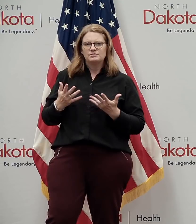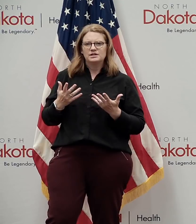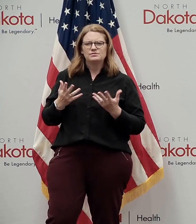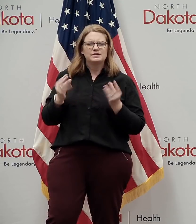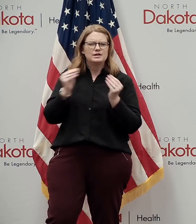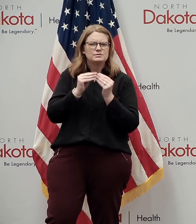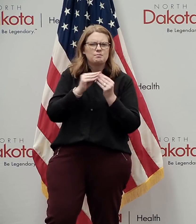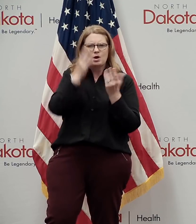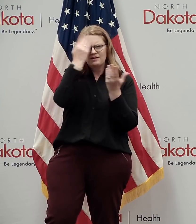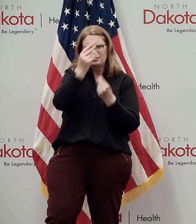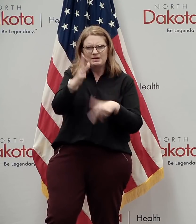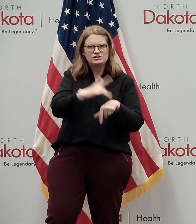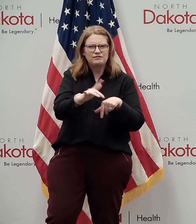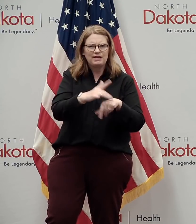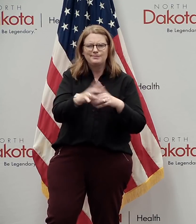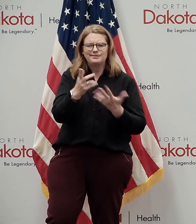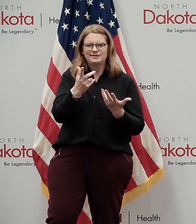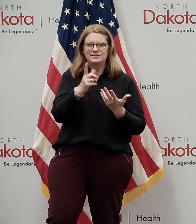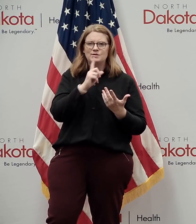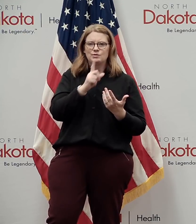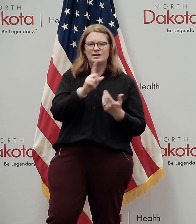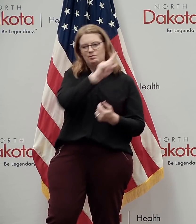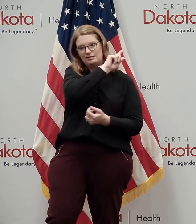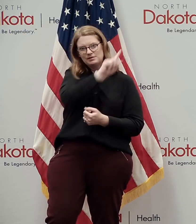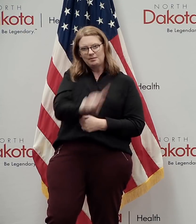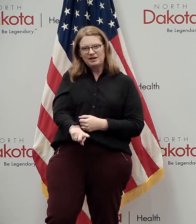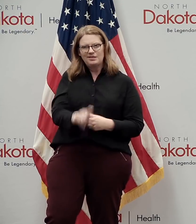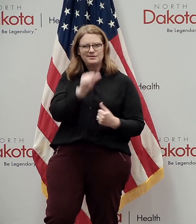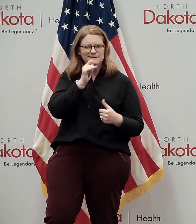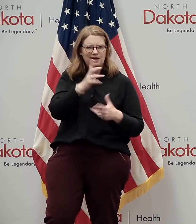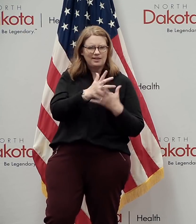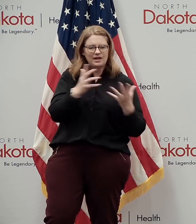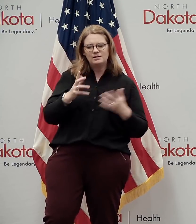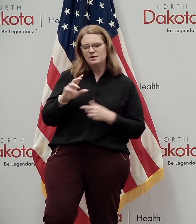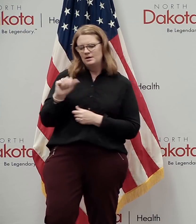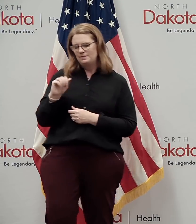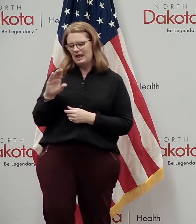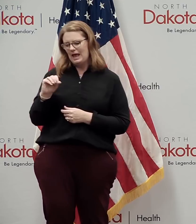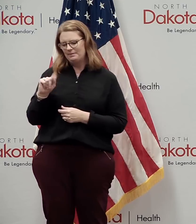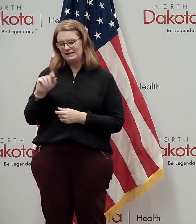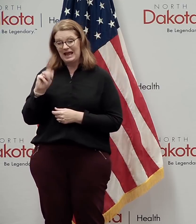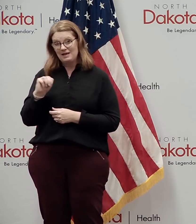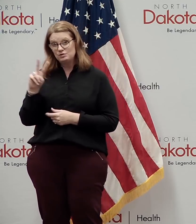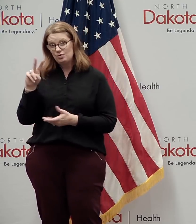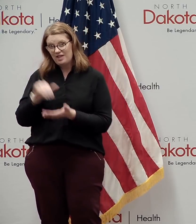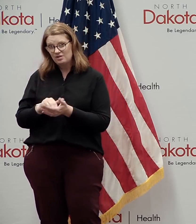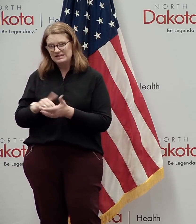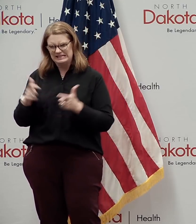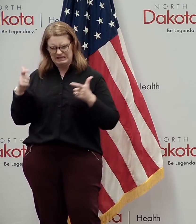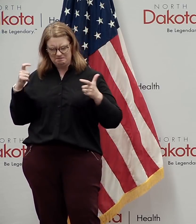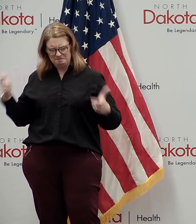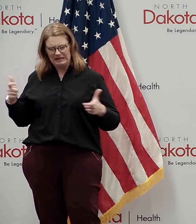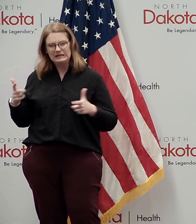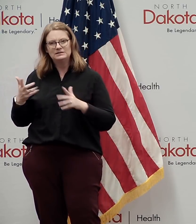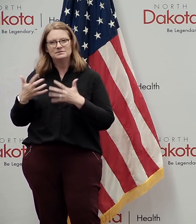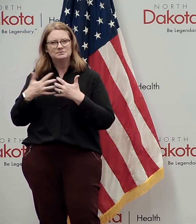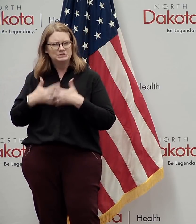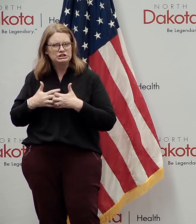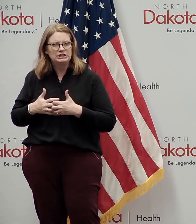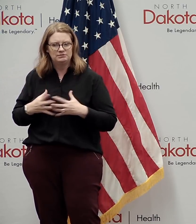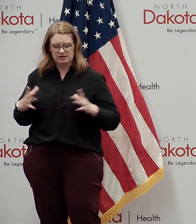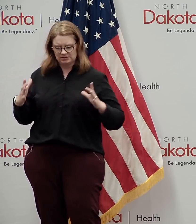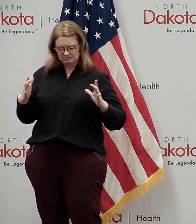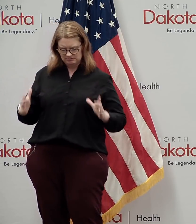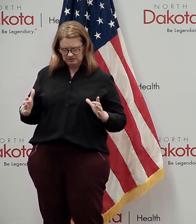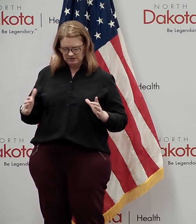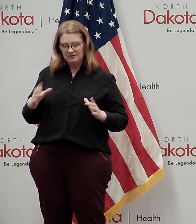as I was walking down here, we didn't have the full information, but I believe it was one of the Abbott M2000 machines, one of our big ones that does batches that can